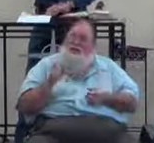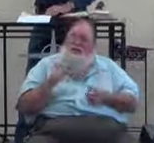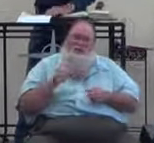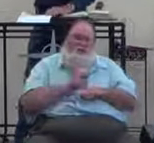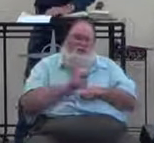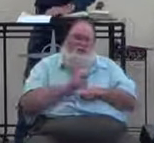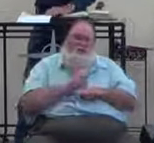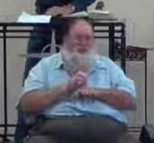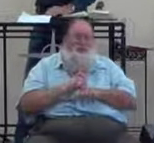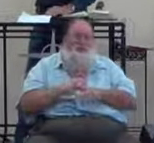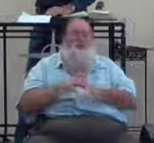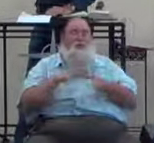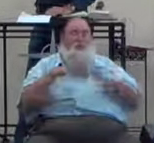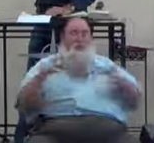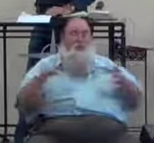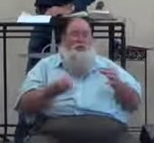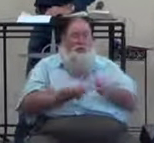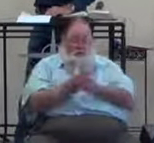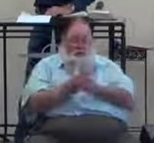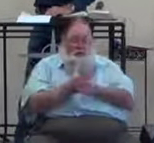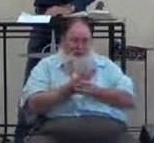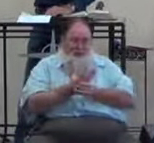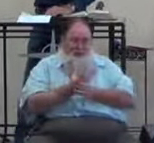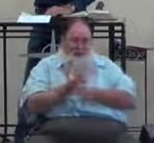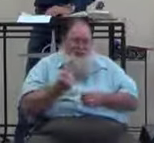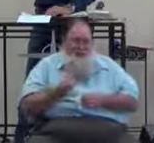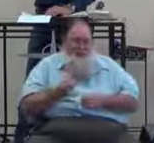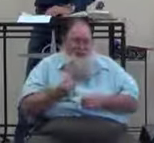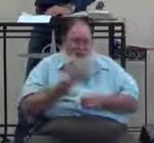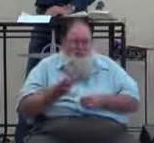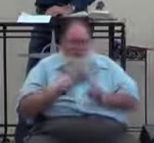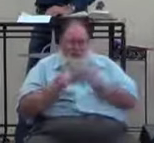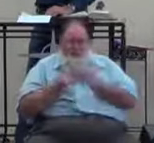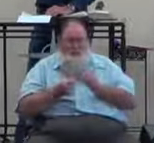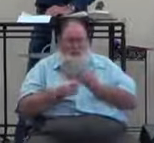small portion of the people in Jerusalem and the outlying areas have heard the gospel.